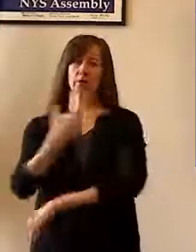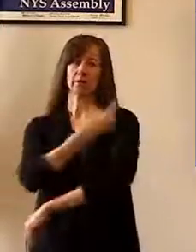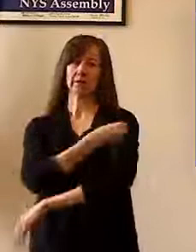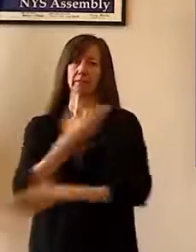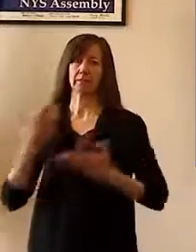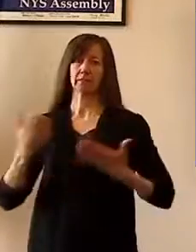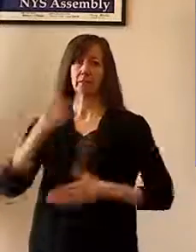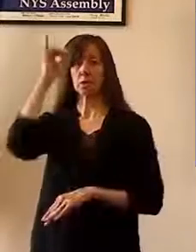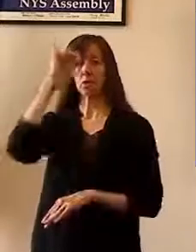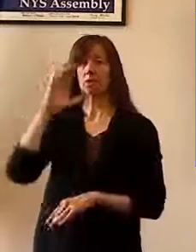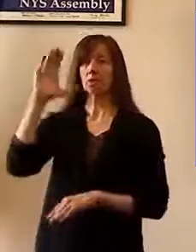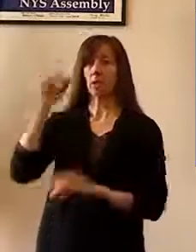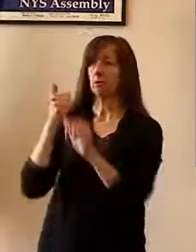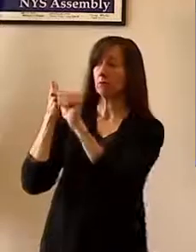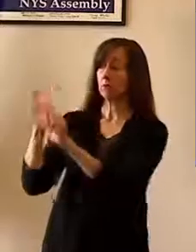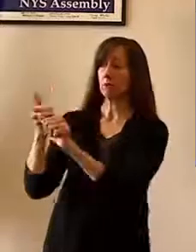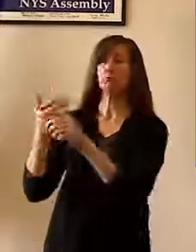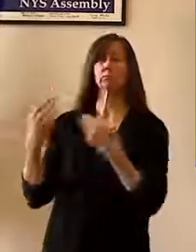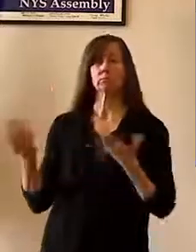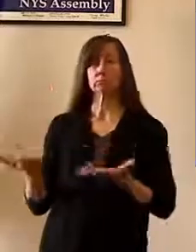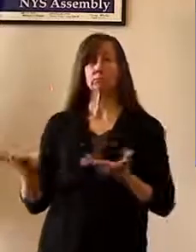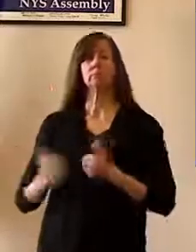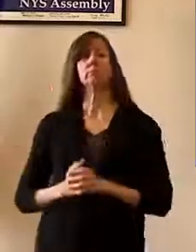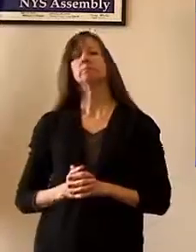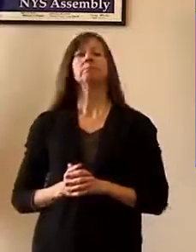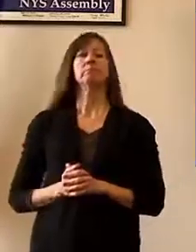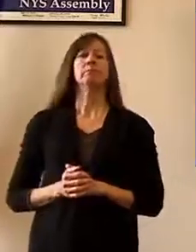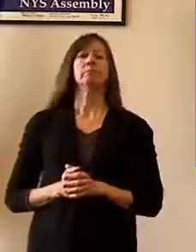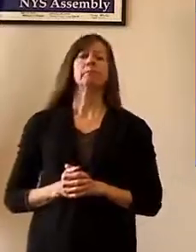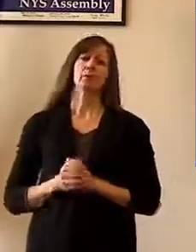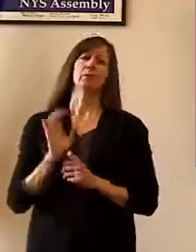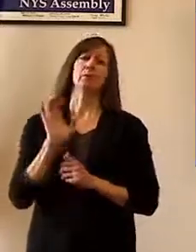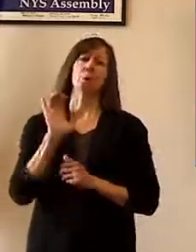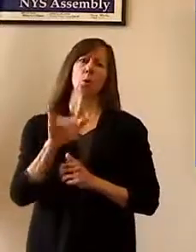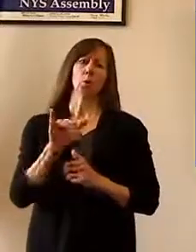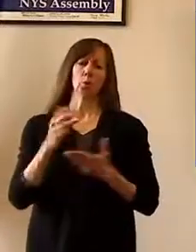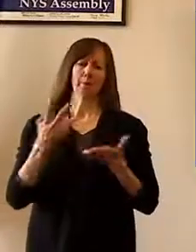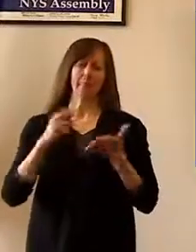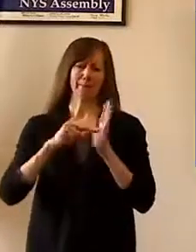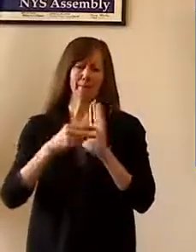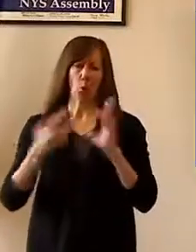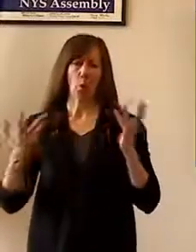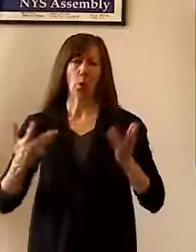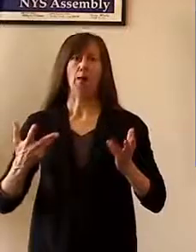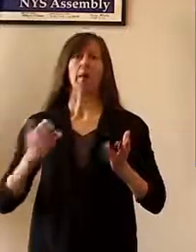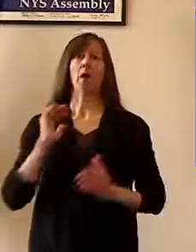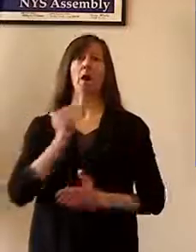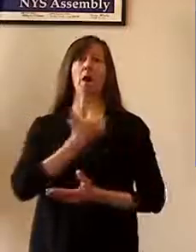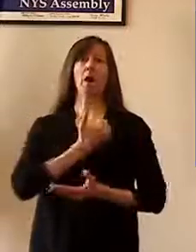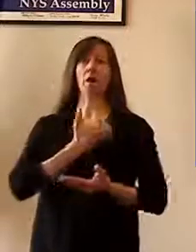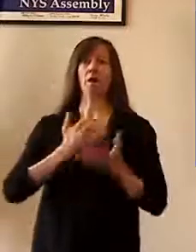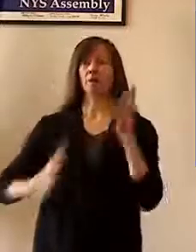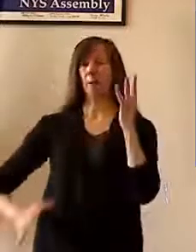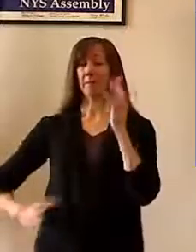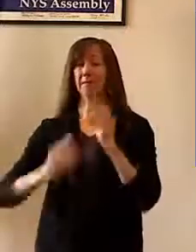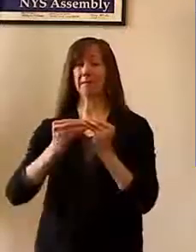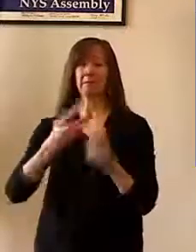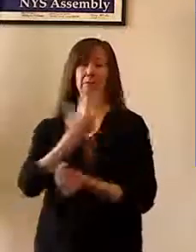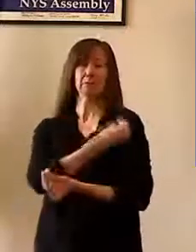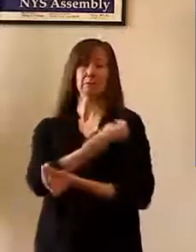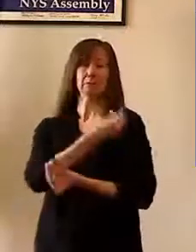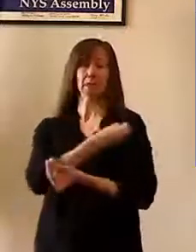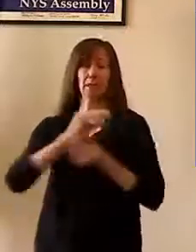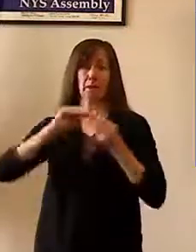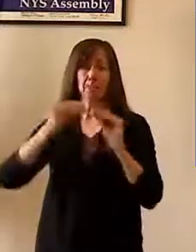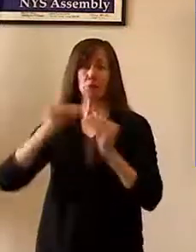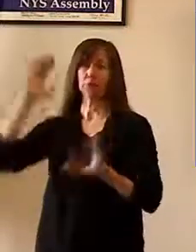Dutchess County. So that will obviously reduce the total number of vaccinations conducted within the county this week. I